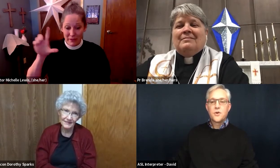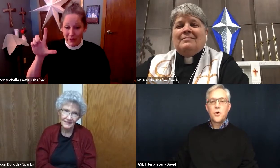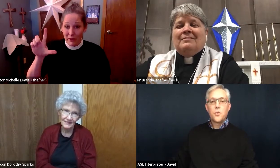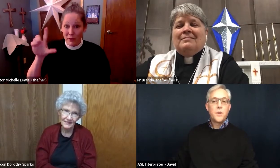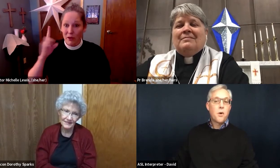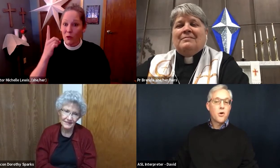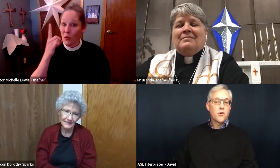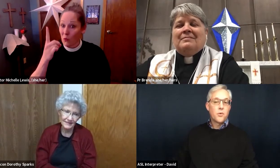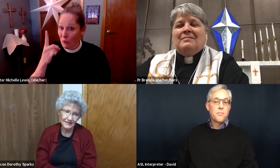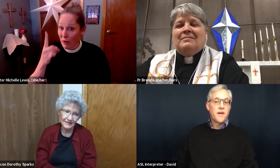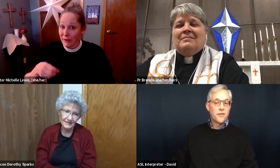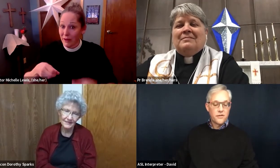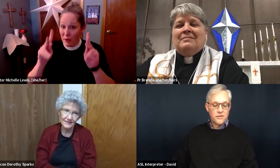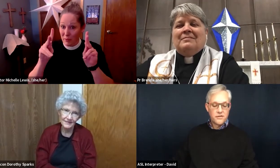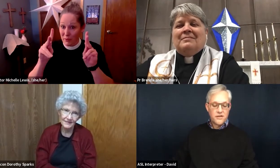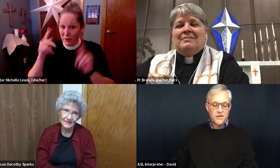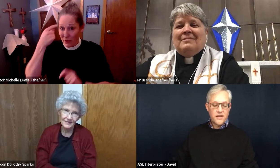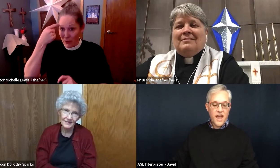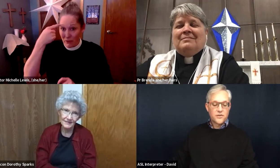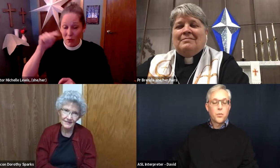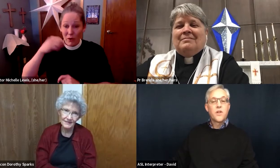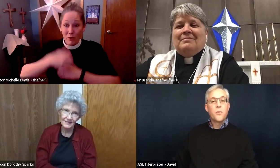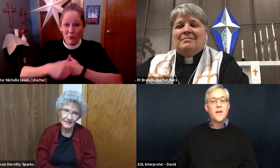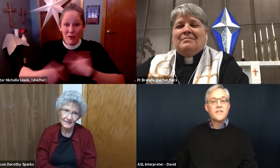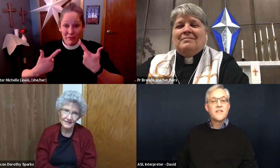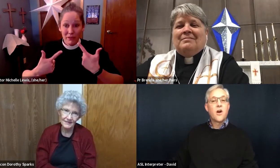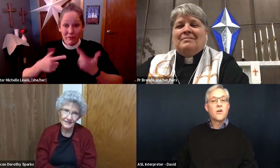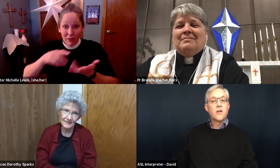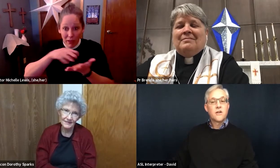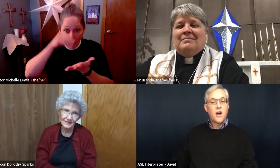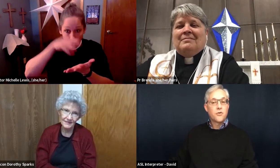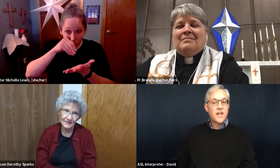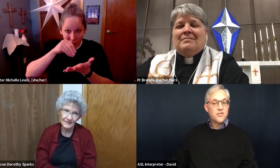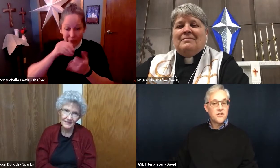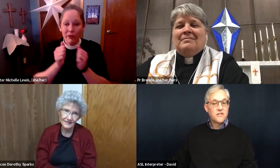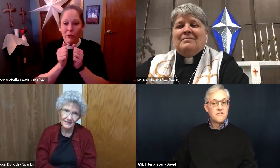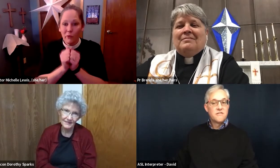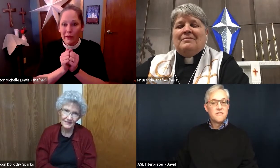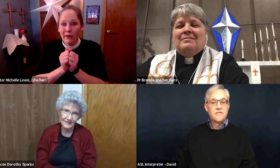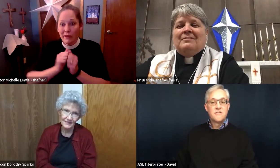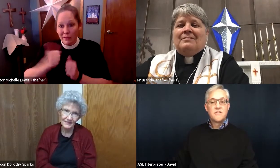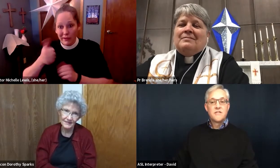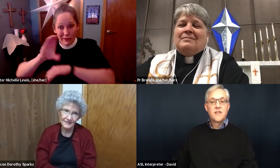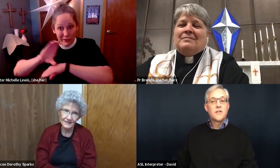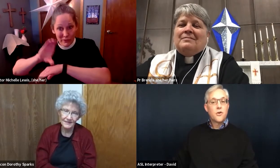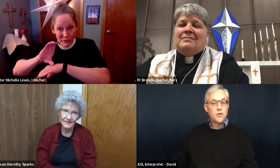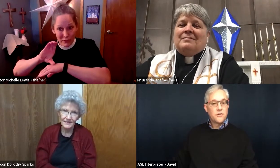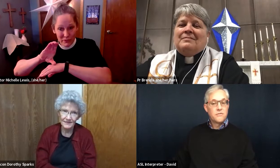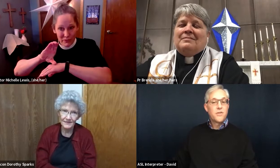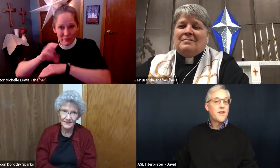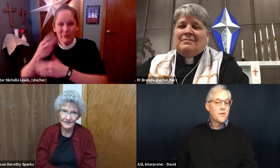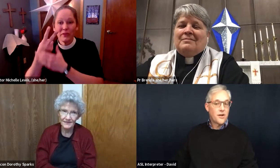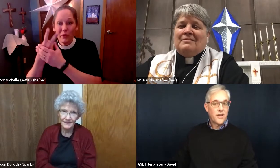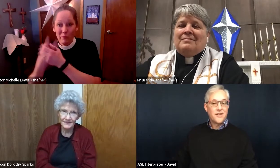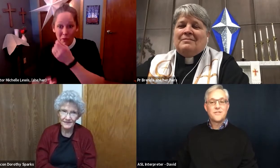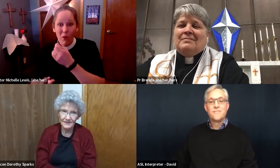And so we partner with Bethel as one of the ways that our congregation can learn